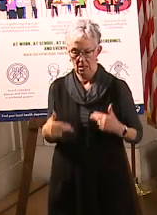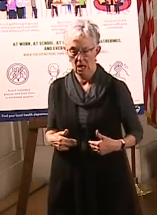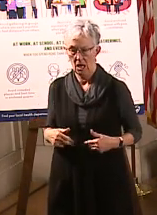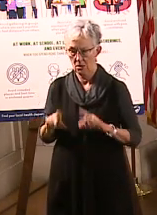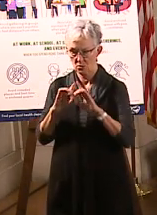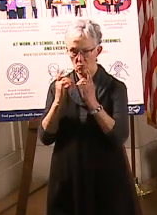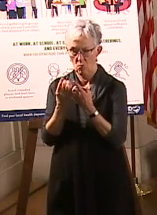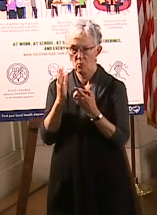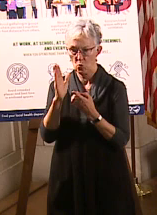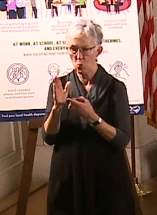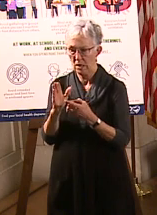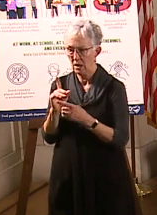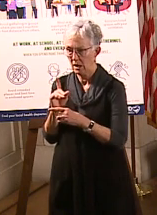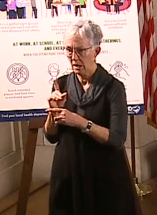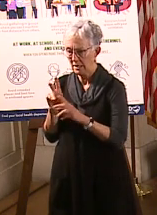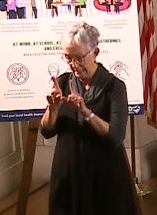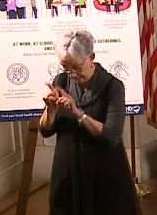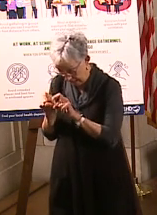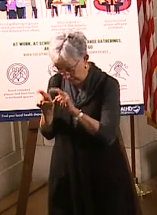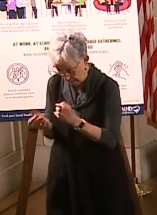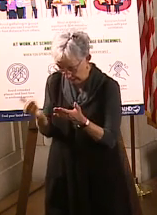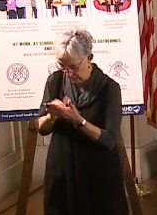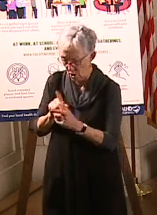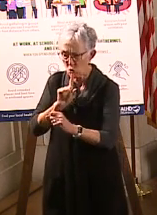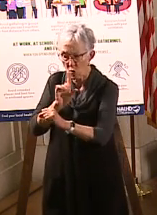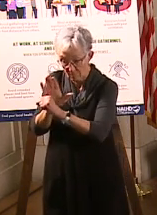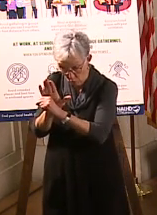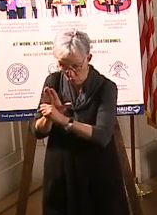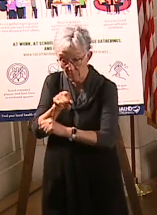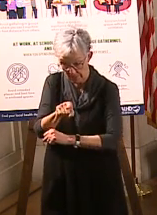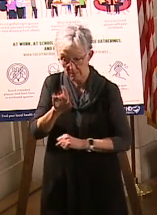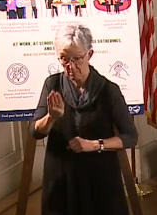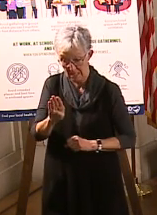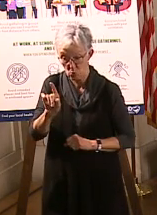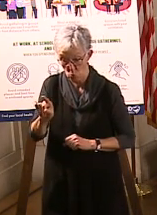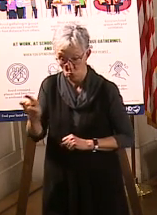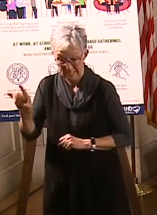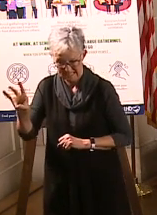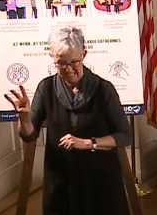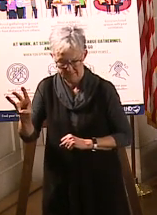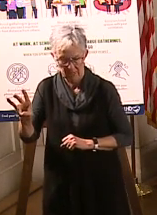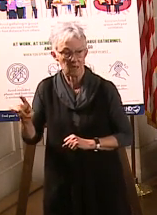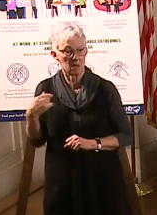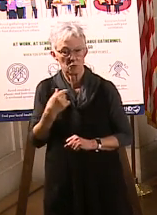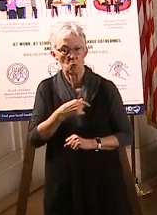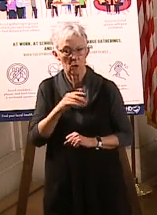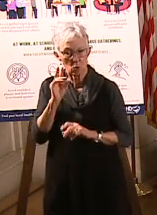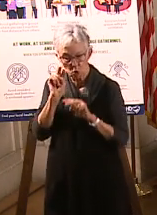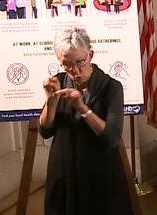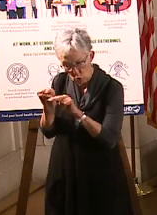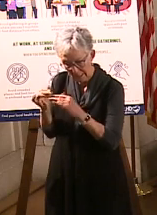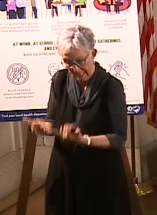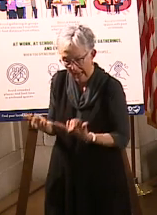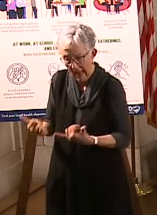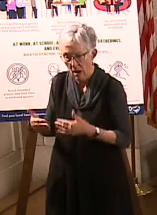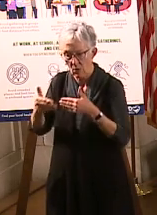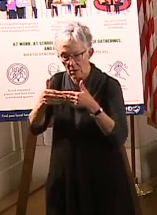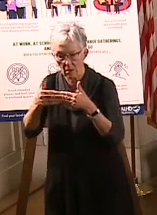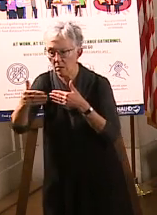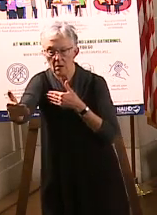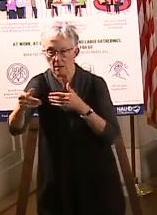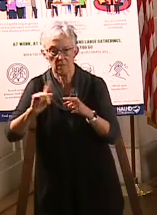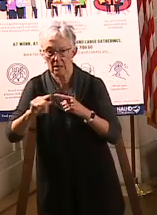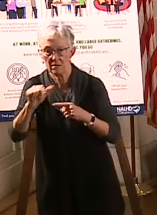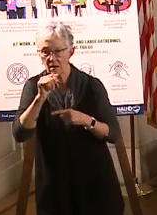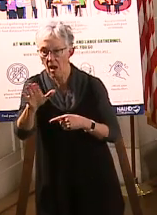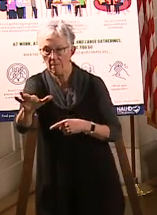actually B117. So we're actively monitoring and looking for it right now with current specimens, but we're not going to go back in time and look for it. Grant.